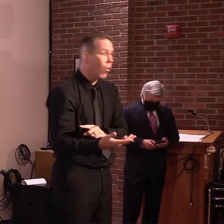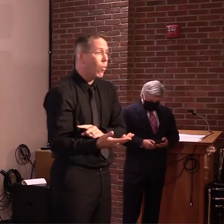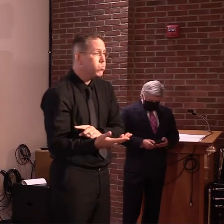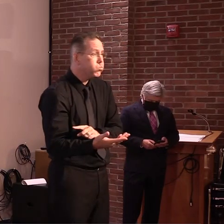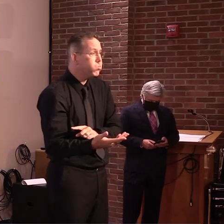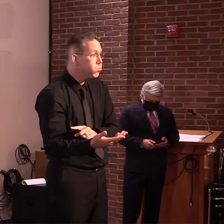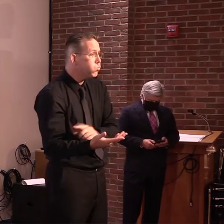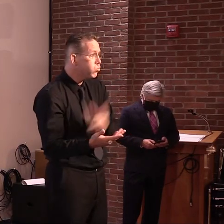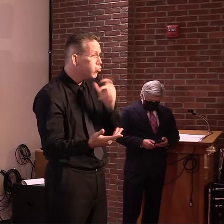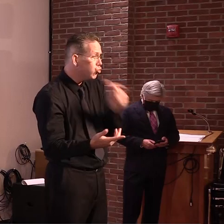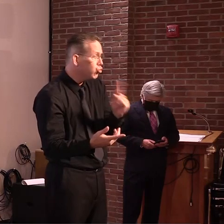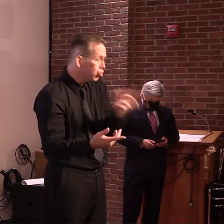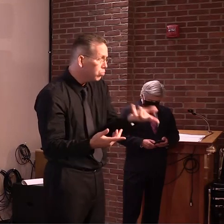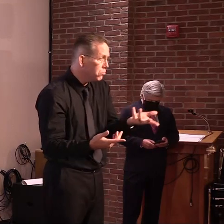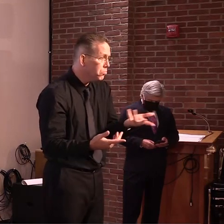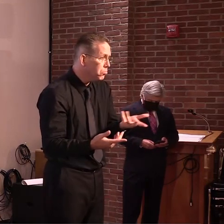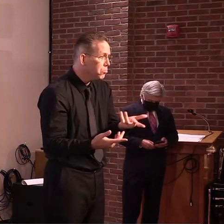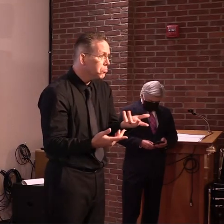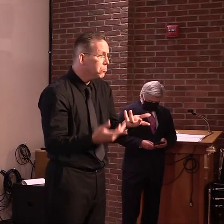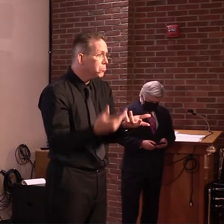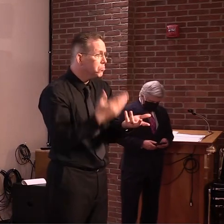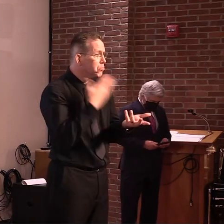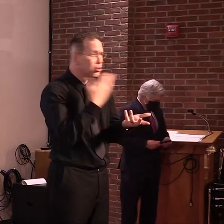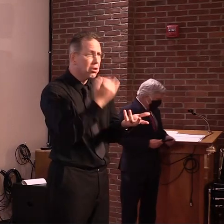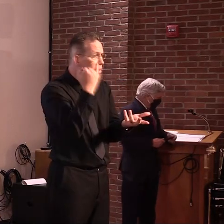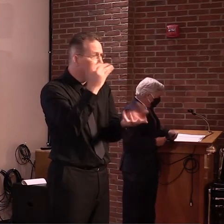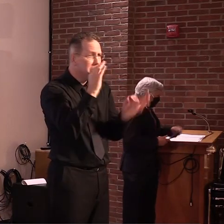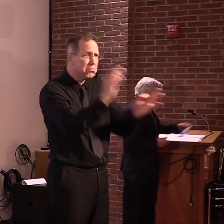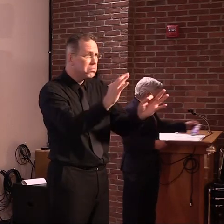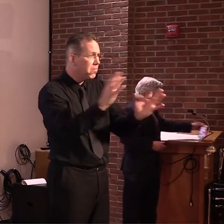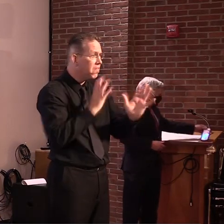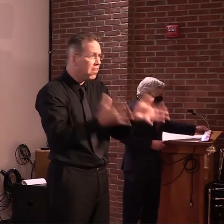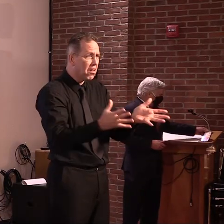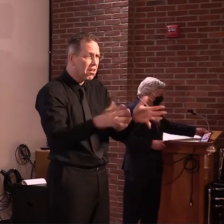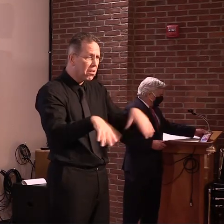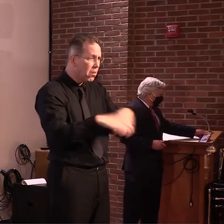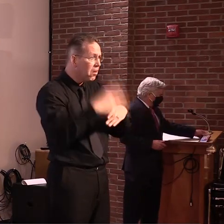That is good public health practice, for sure.